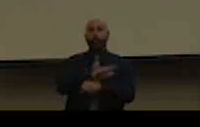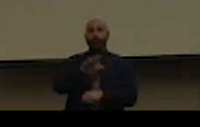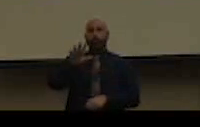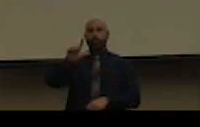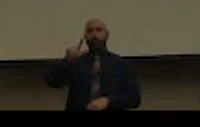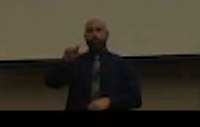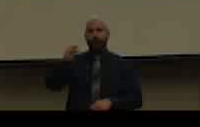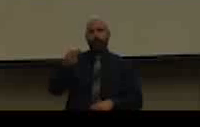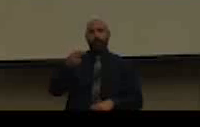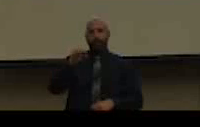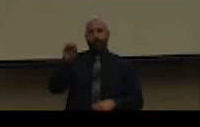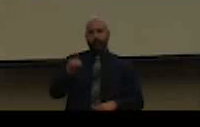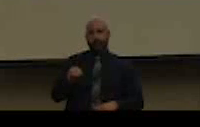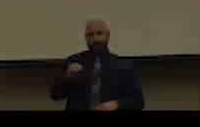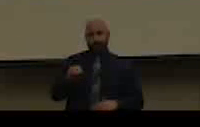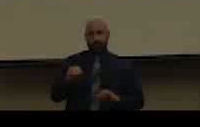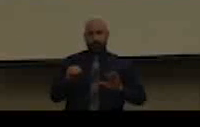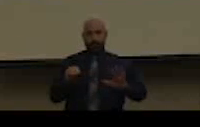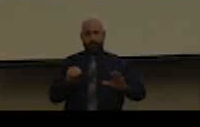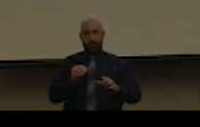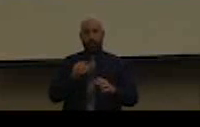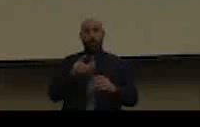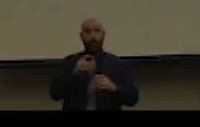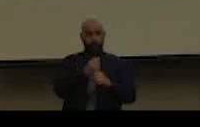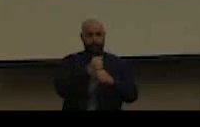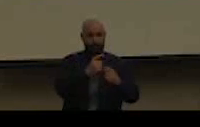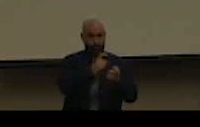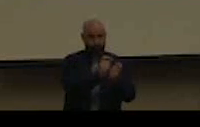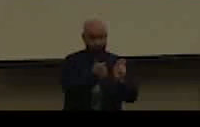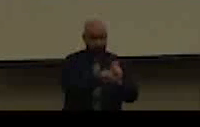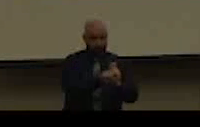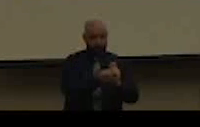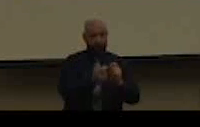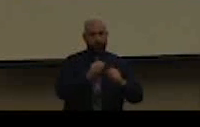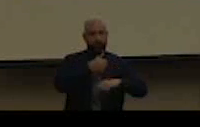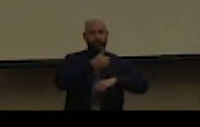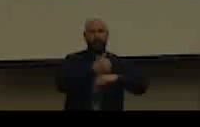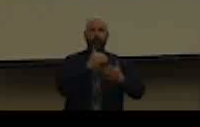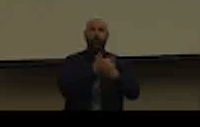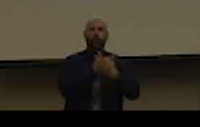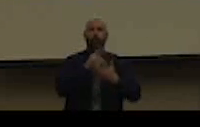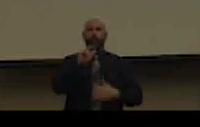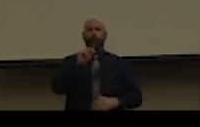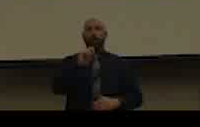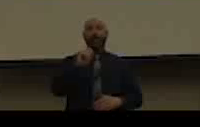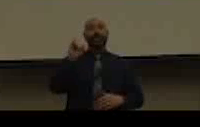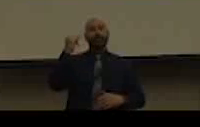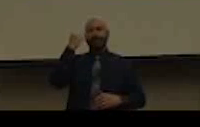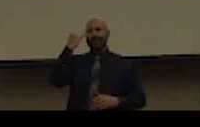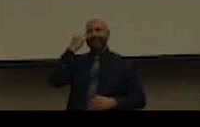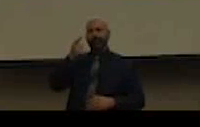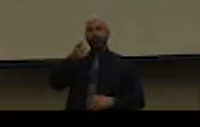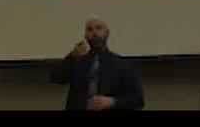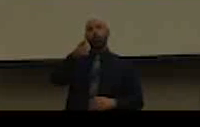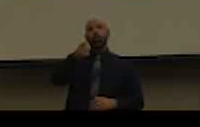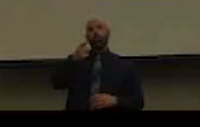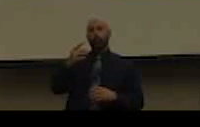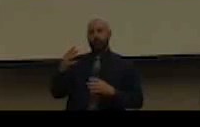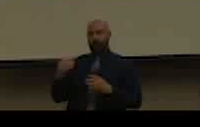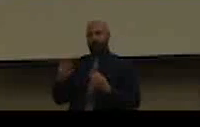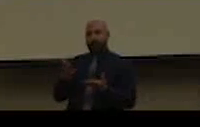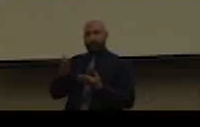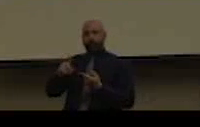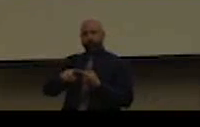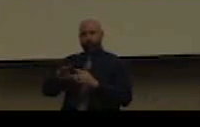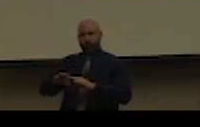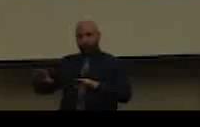an infant-specific rate. It doesn't sound like a big deal, but if you are a child care provider in particular, it is a very big deal, because previously